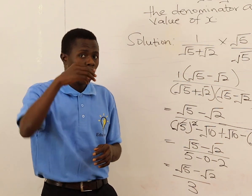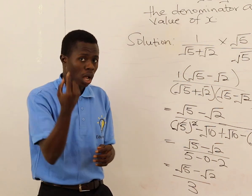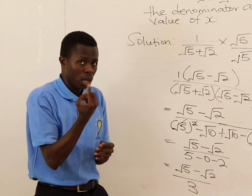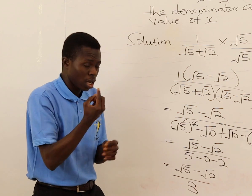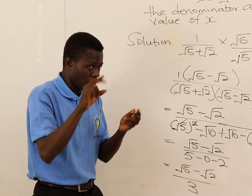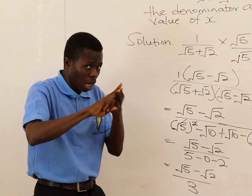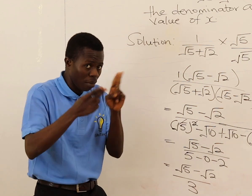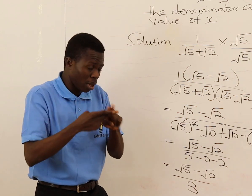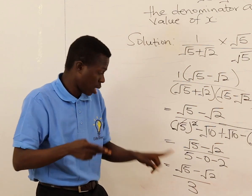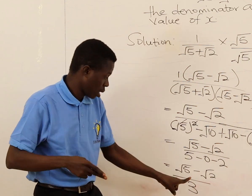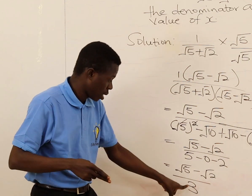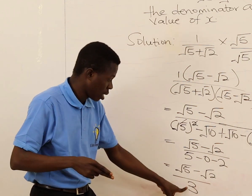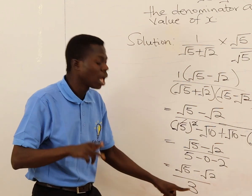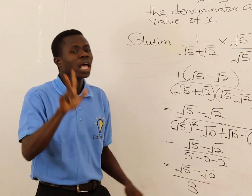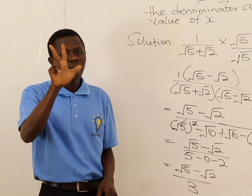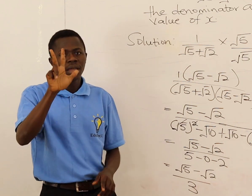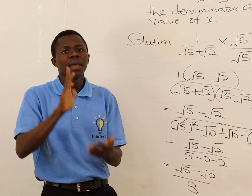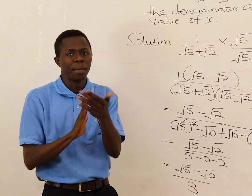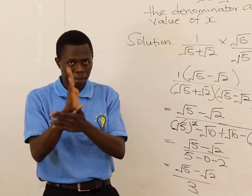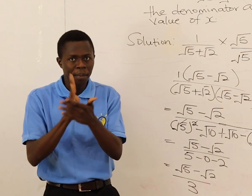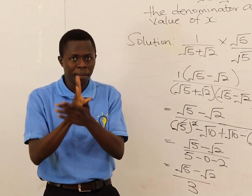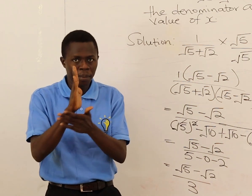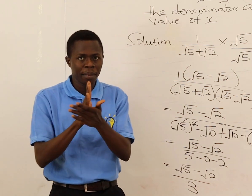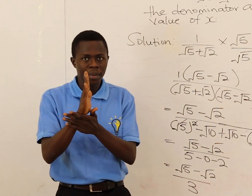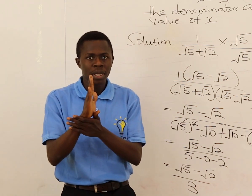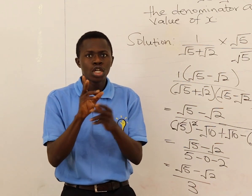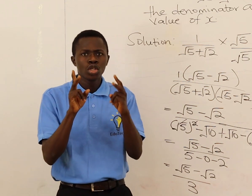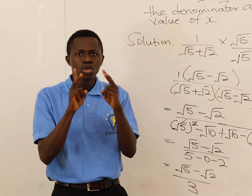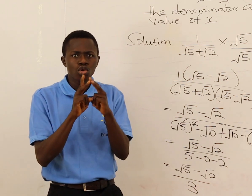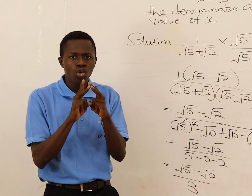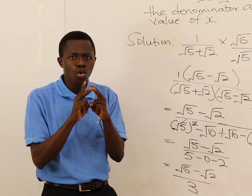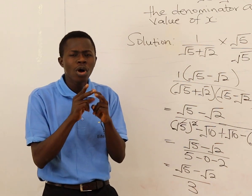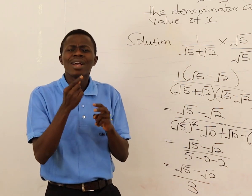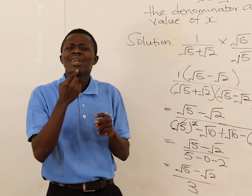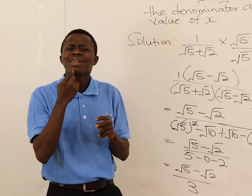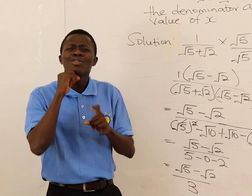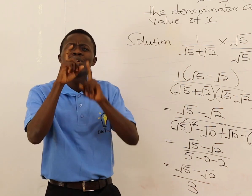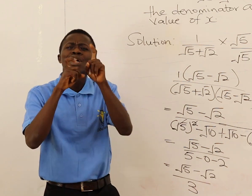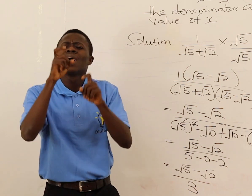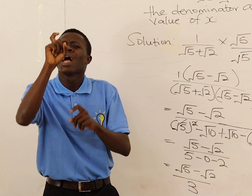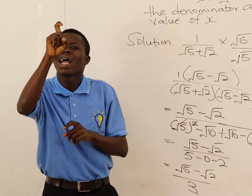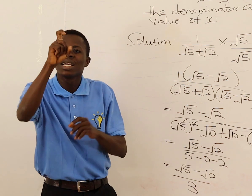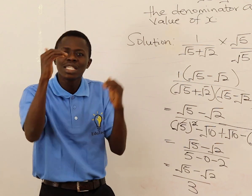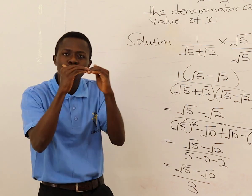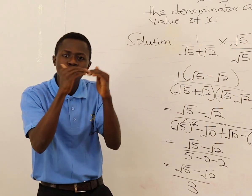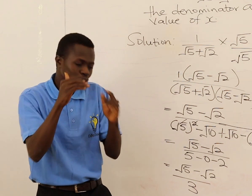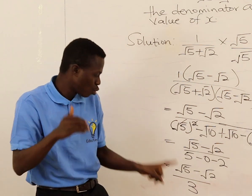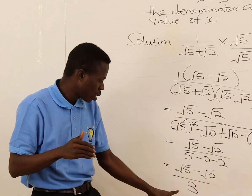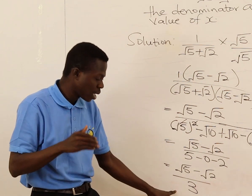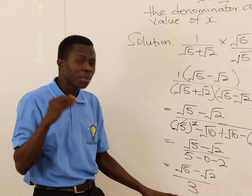been able to rationalize successfully. Now the question is saying the value of x is equal to square root of 5 minus